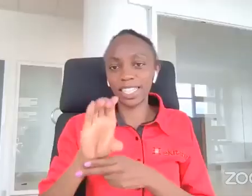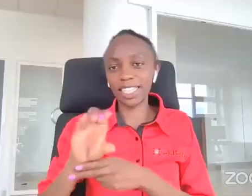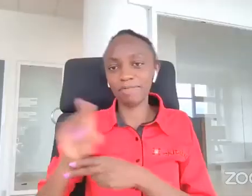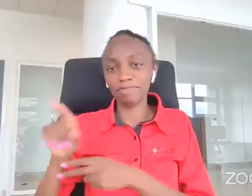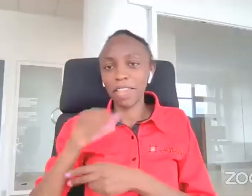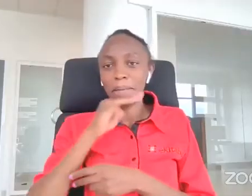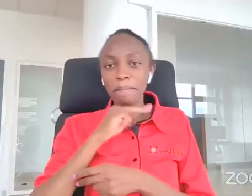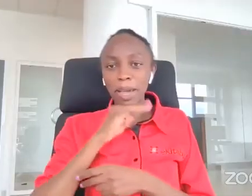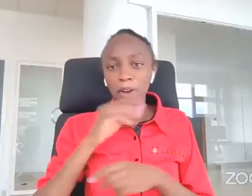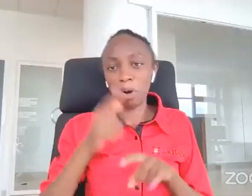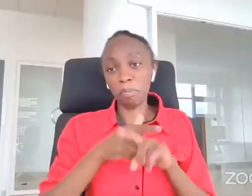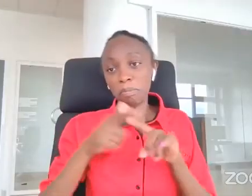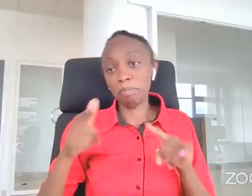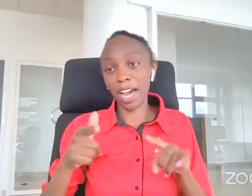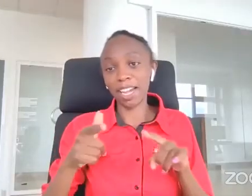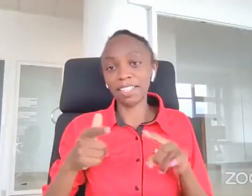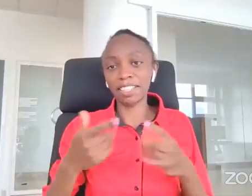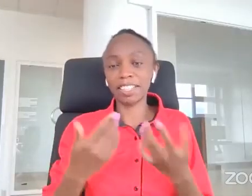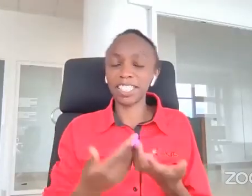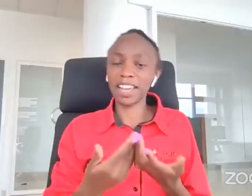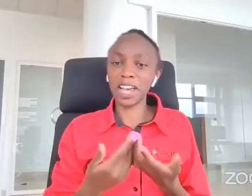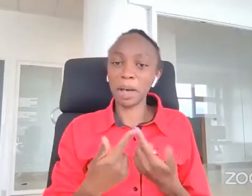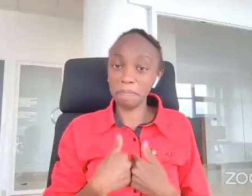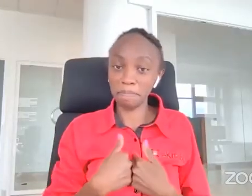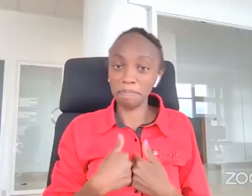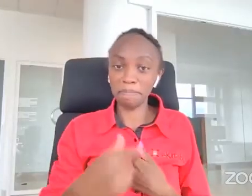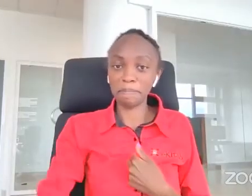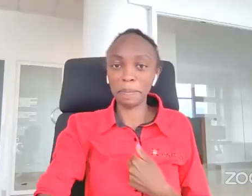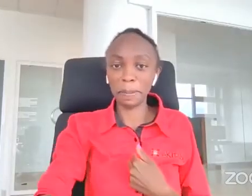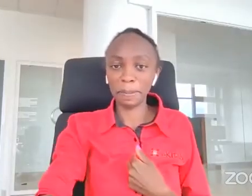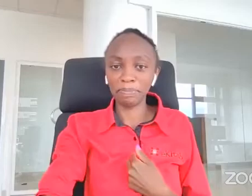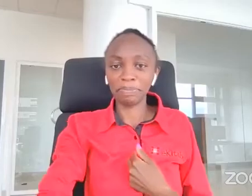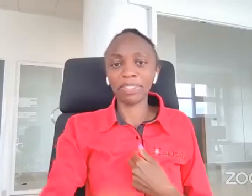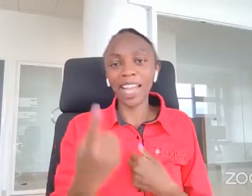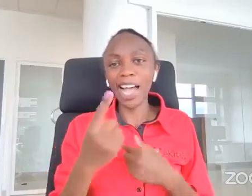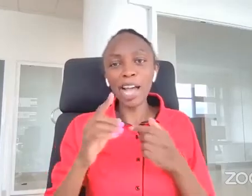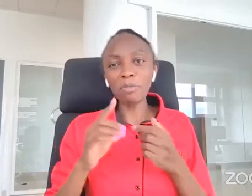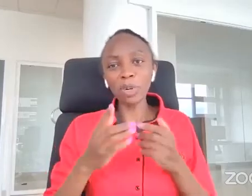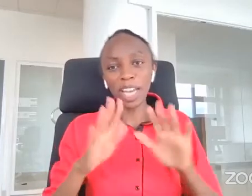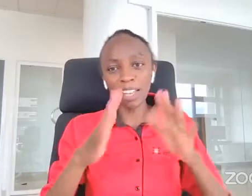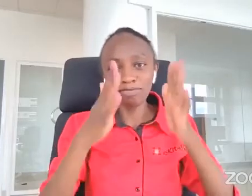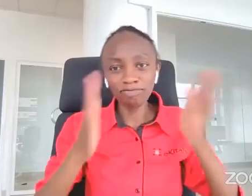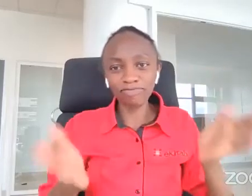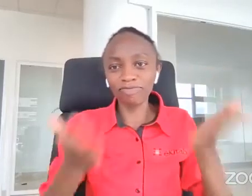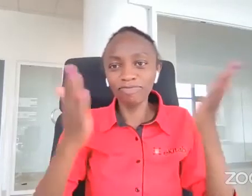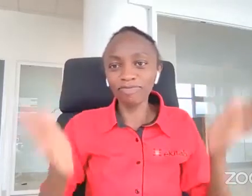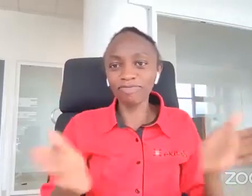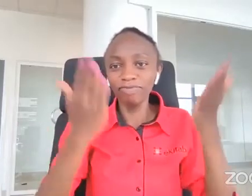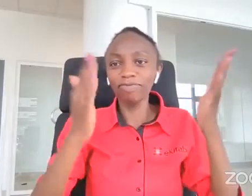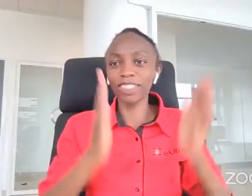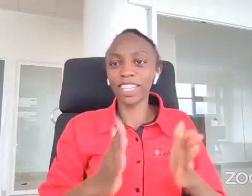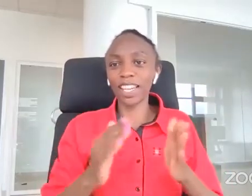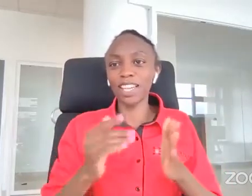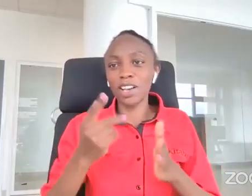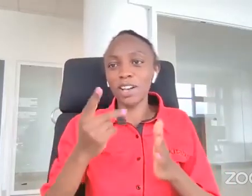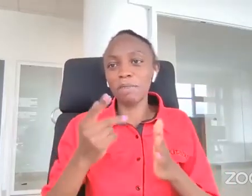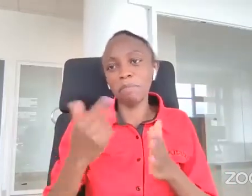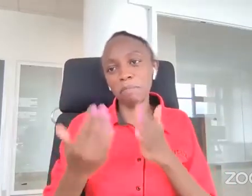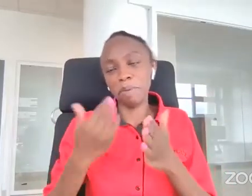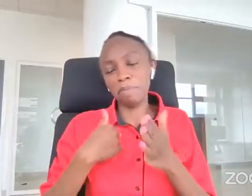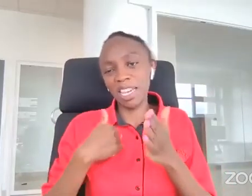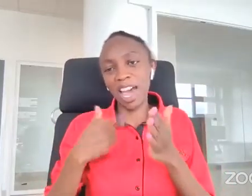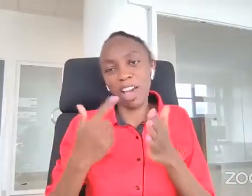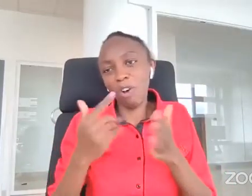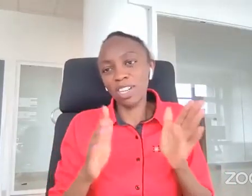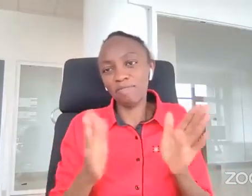certainly, maybe I'm a cheerleader. Maybe I'm even among the chief cheerleaders, because